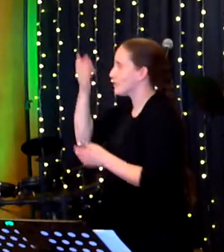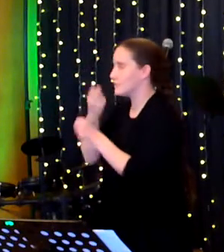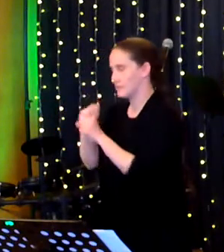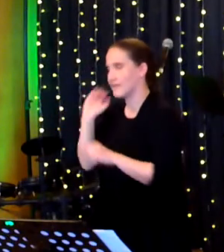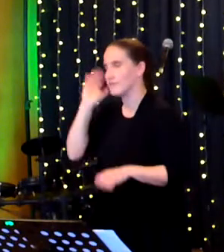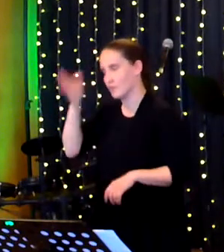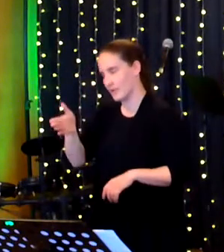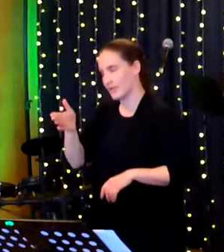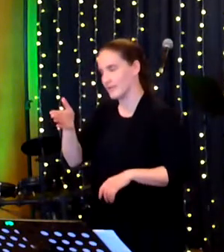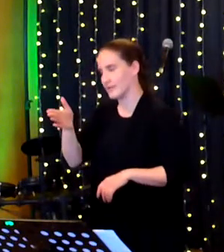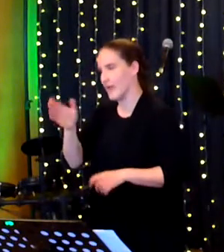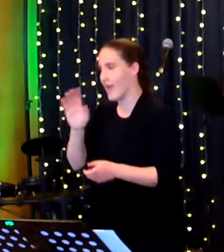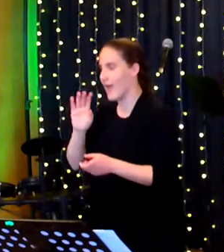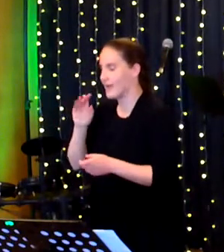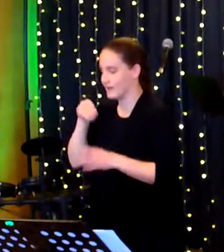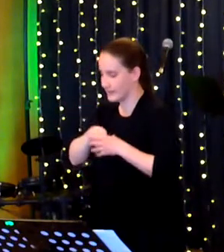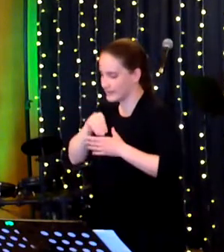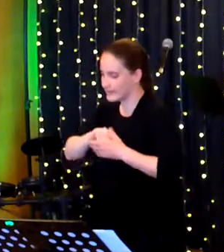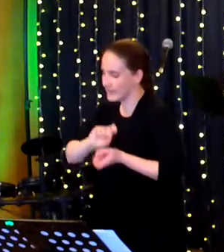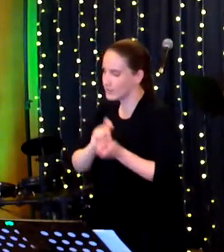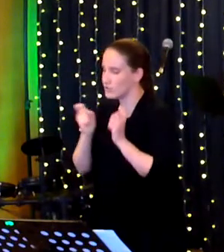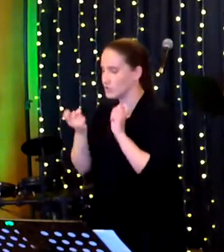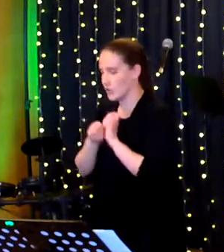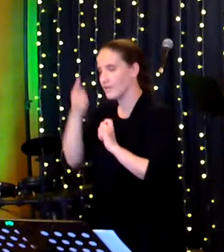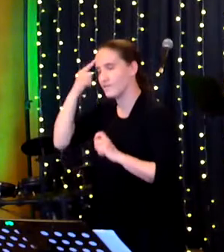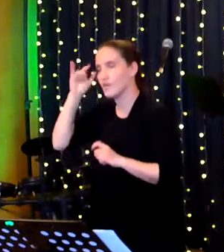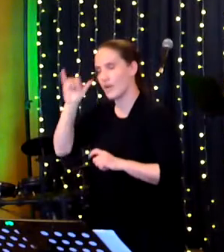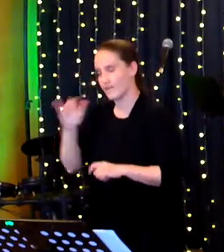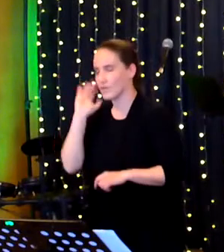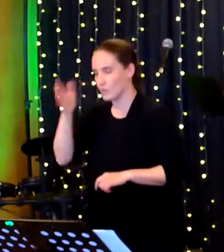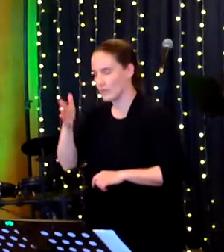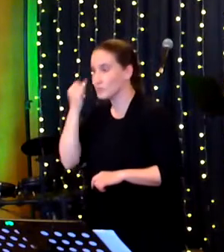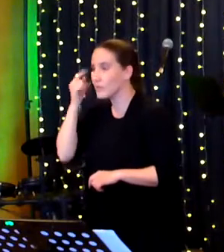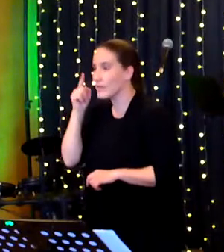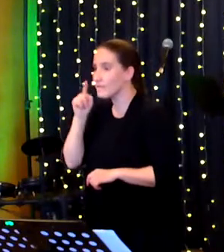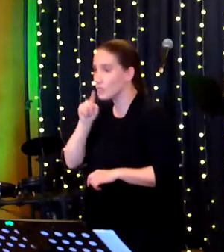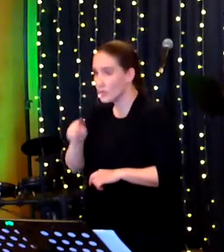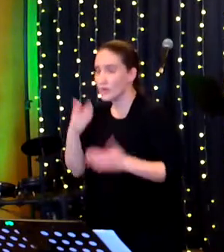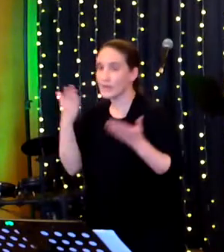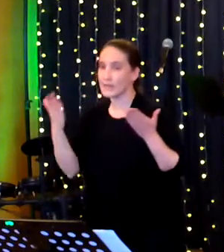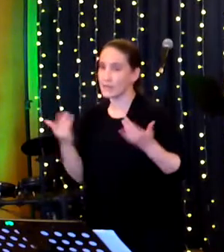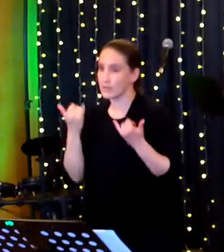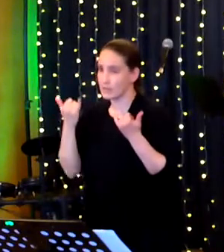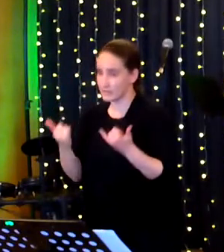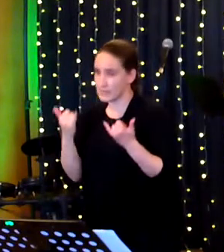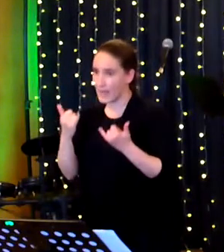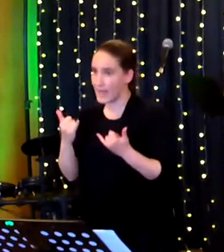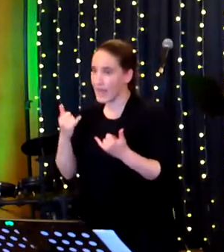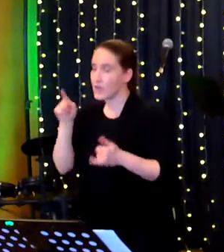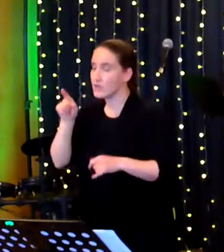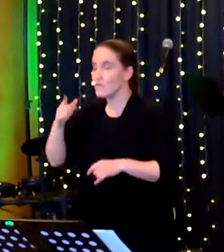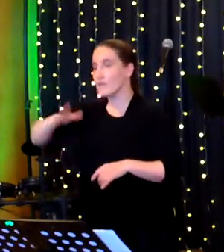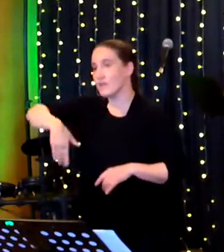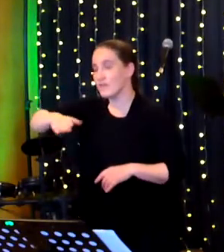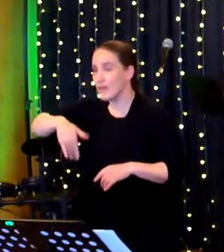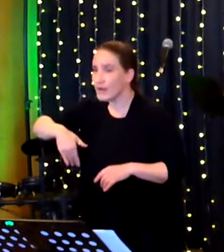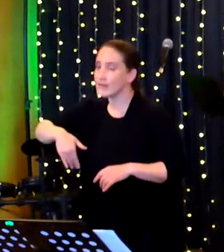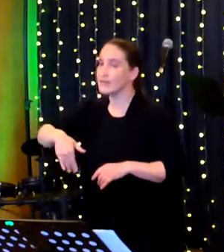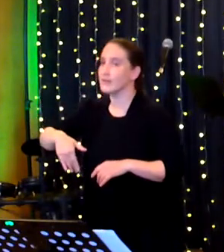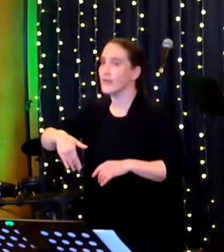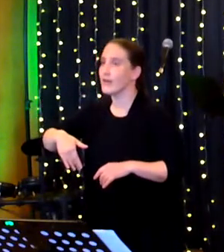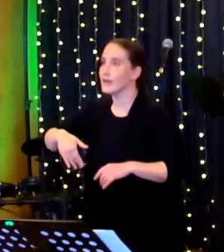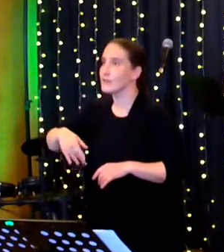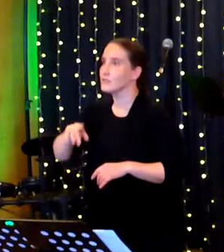And so, if you're here today and you've never put your trust and your faith in God, or maybe you just need to reaffirm